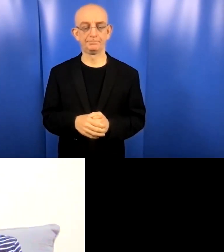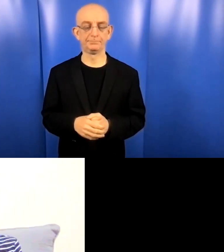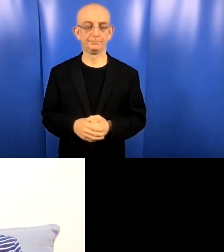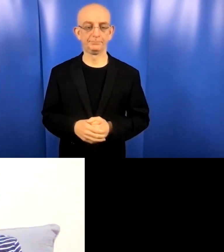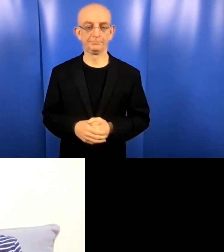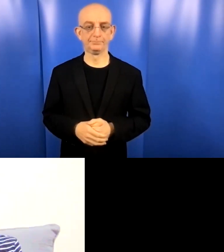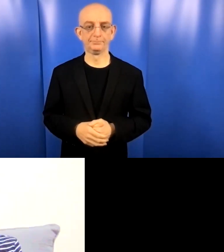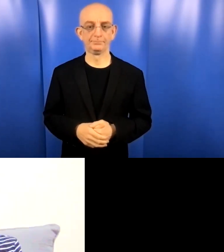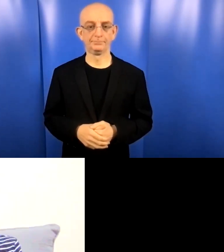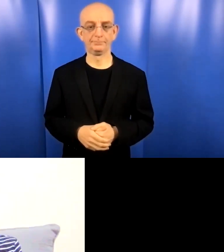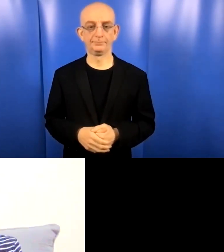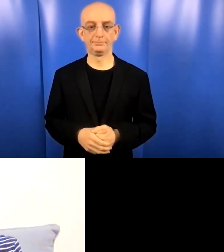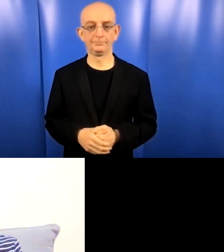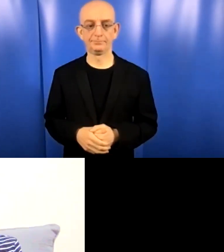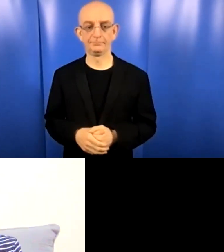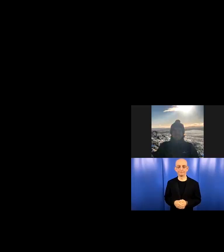to them.